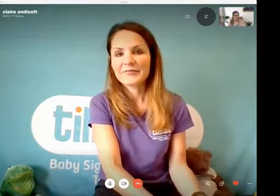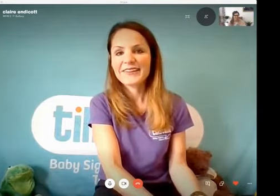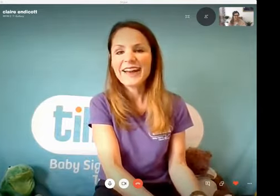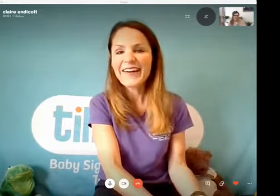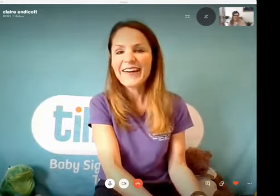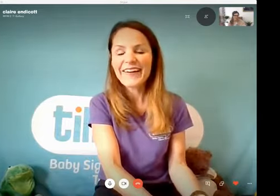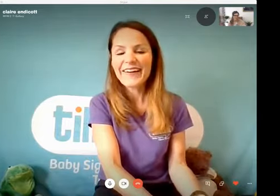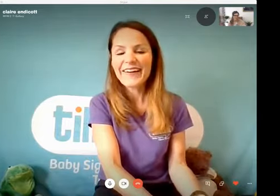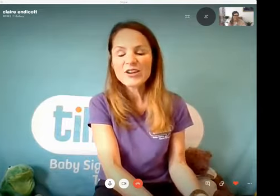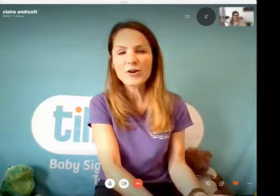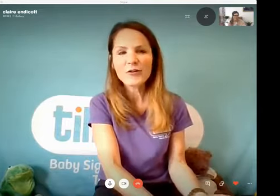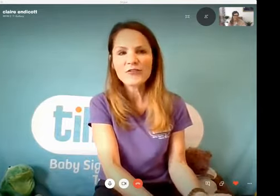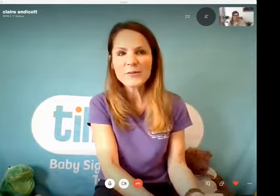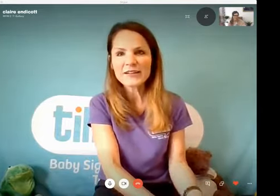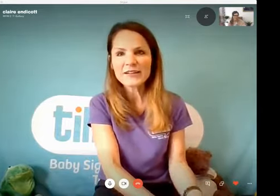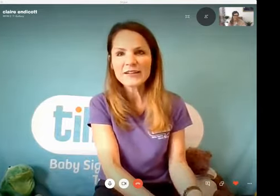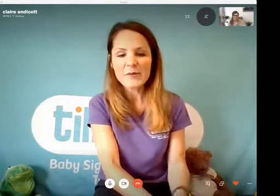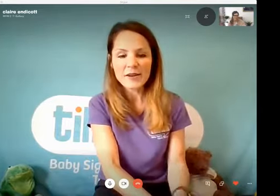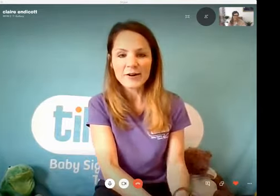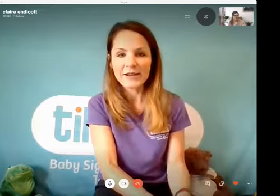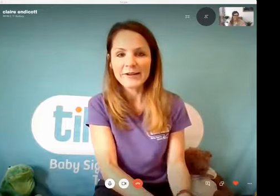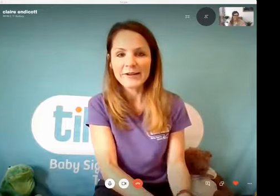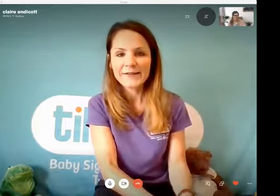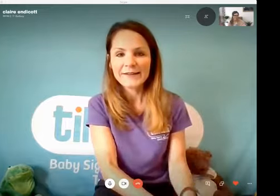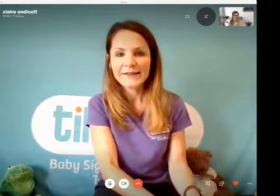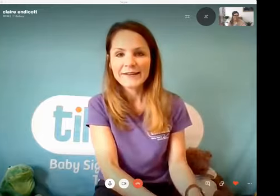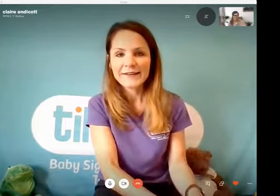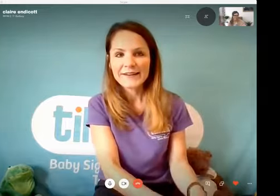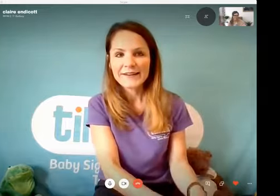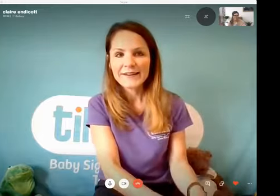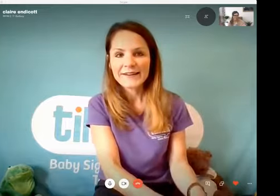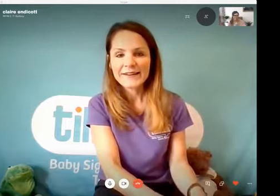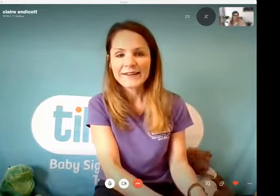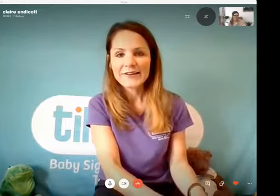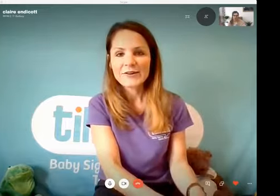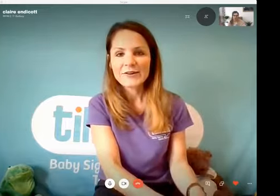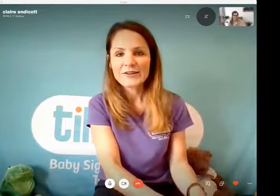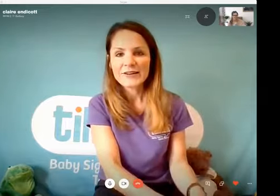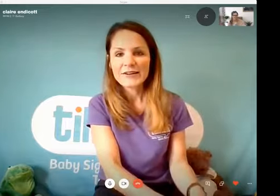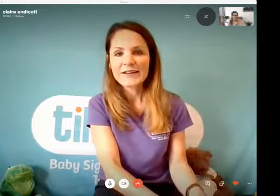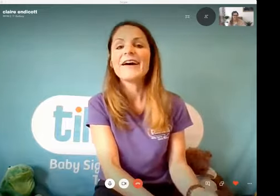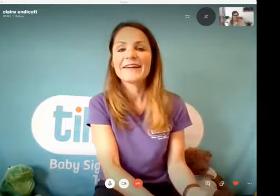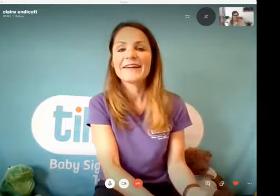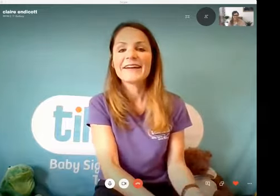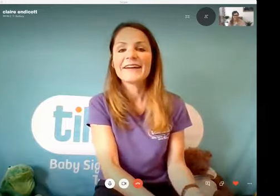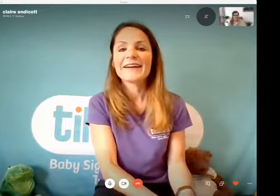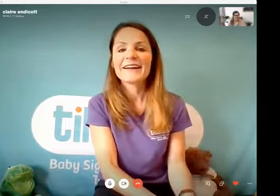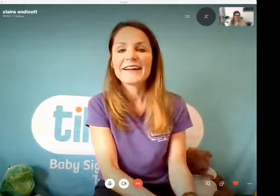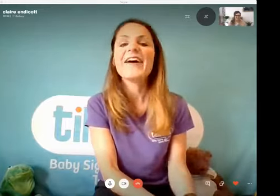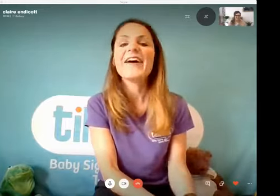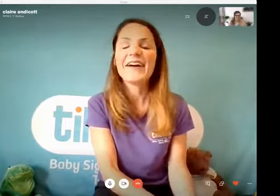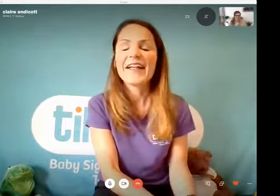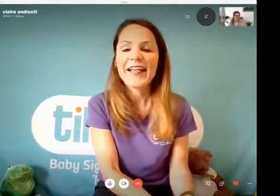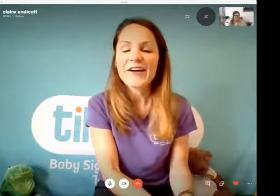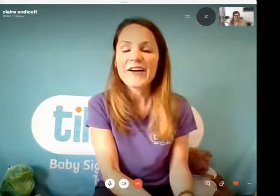Oh, you're not Faye with little Jimmy, are you? No, Poppy, she said. I've got a Faye who's